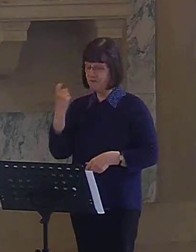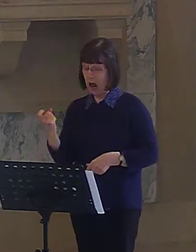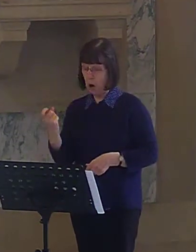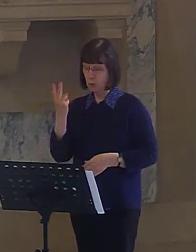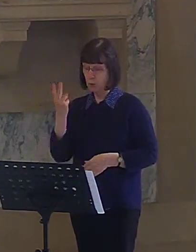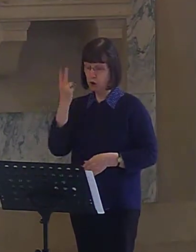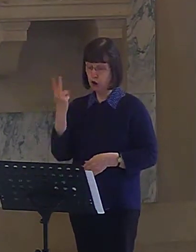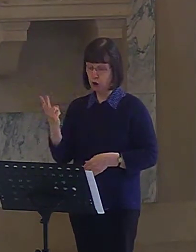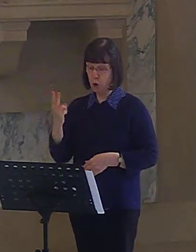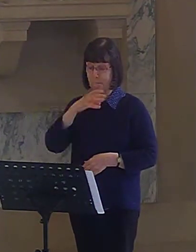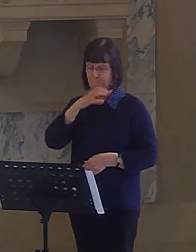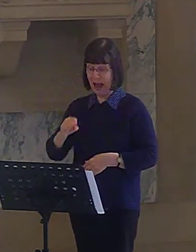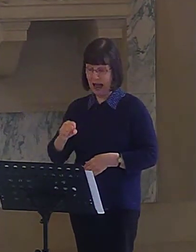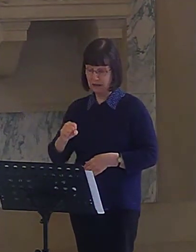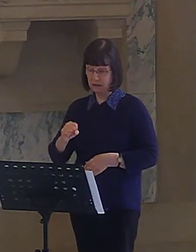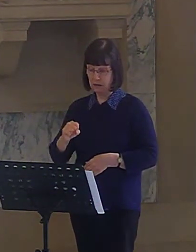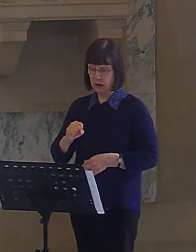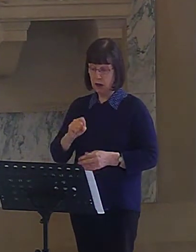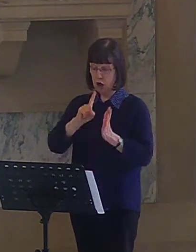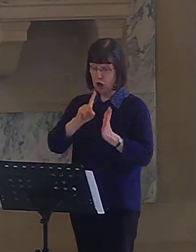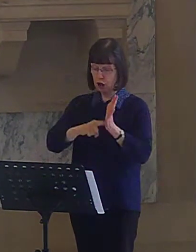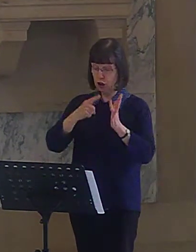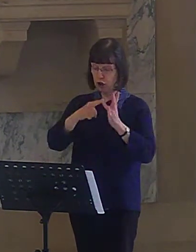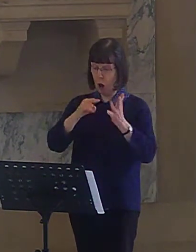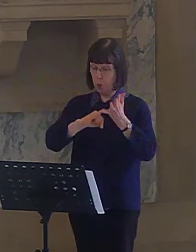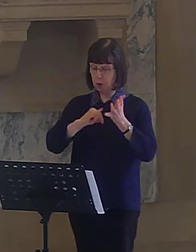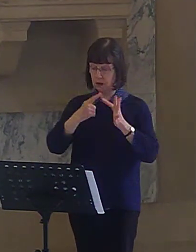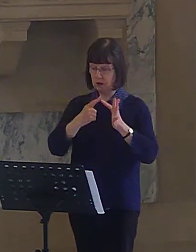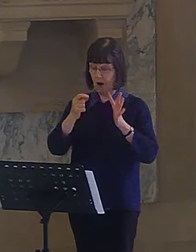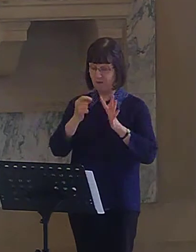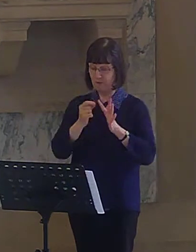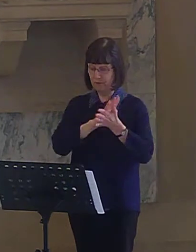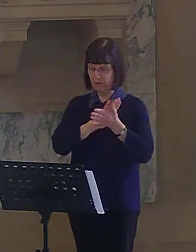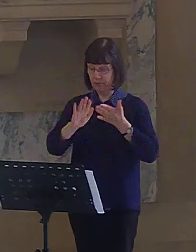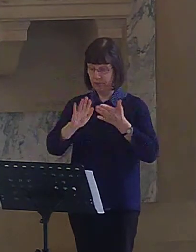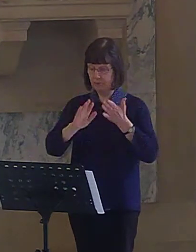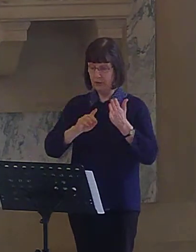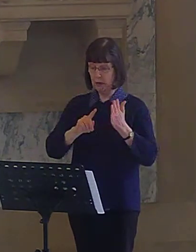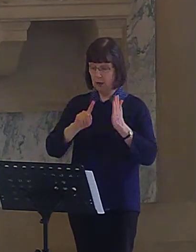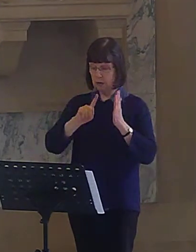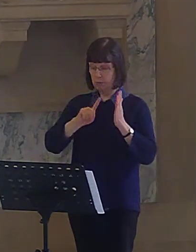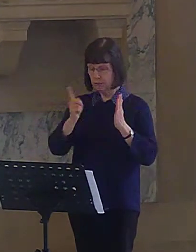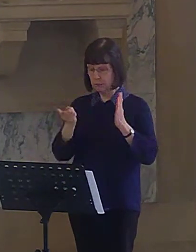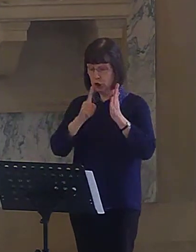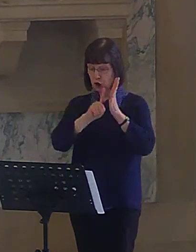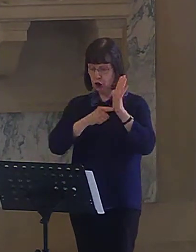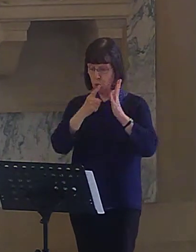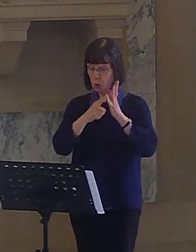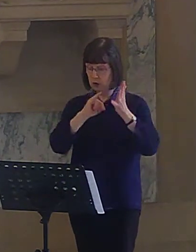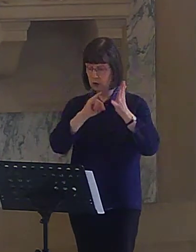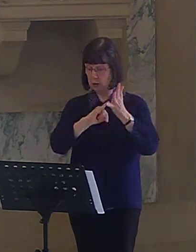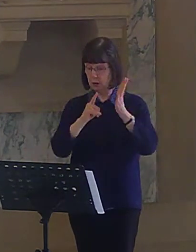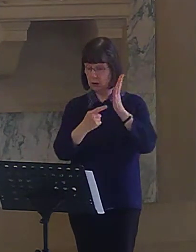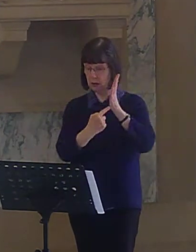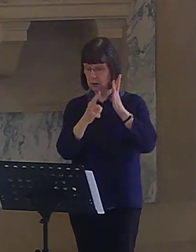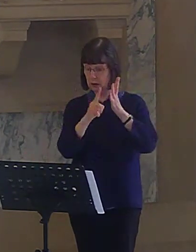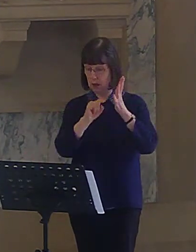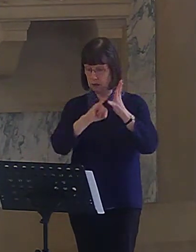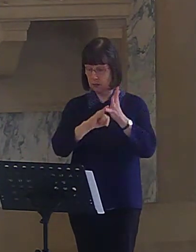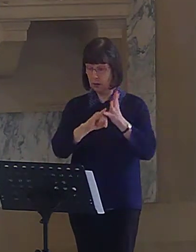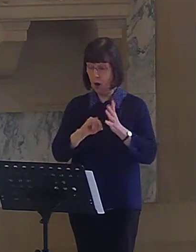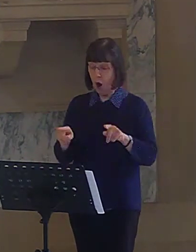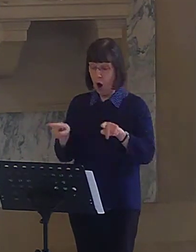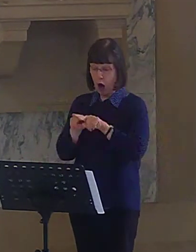The apostles found two men, Joseph Justus, also known as